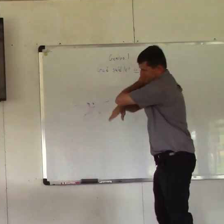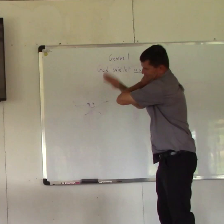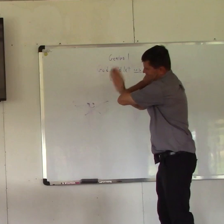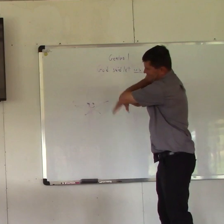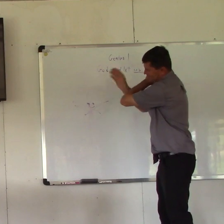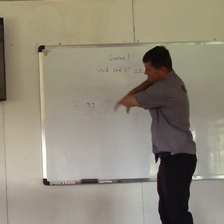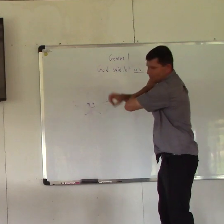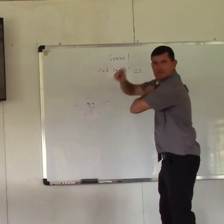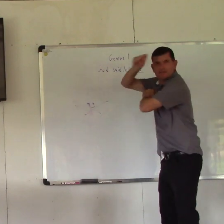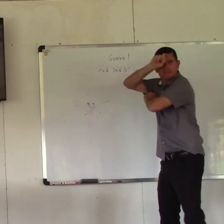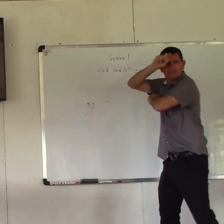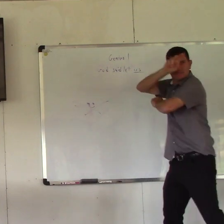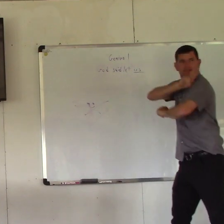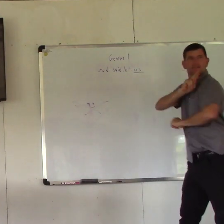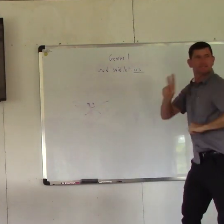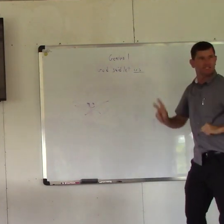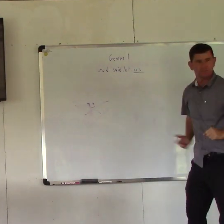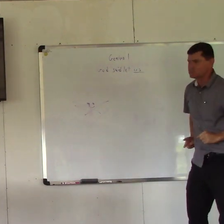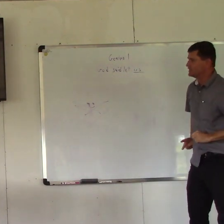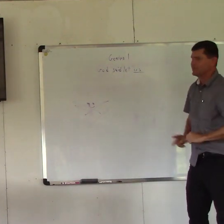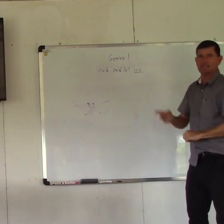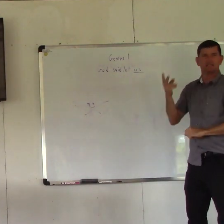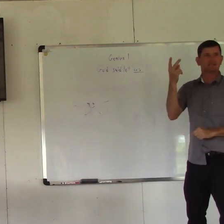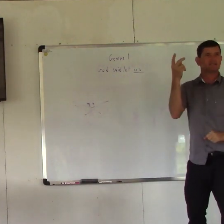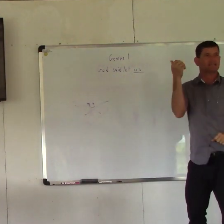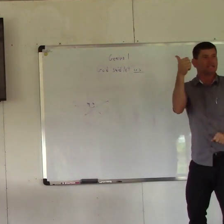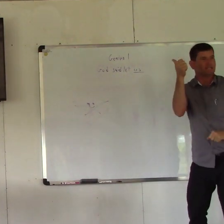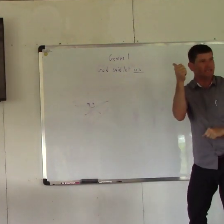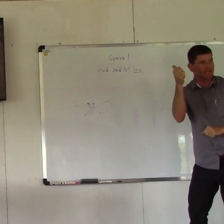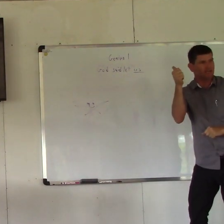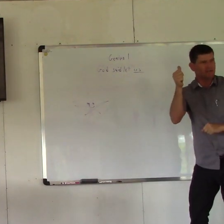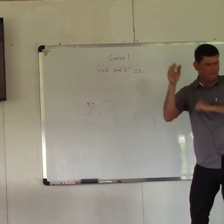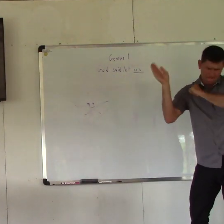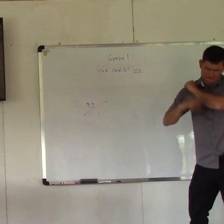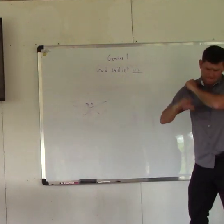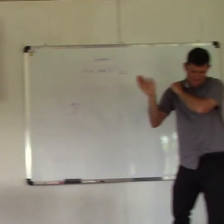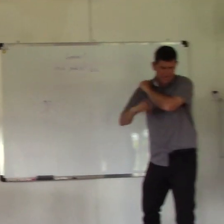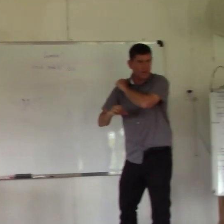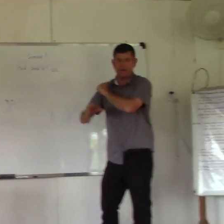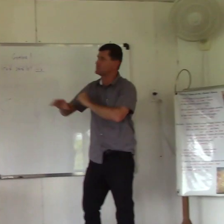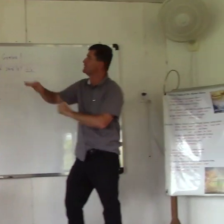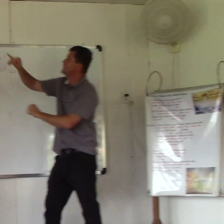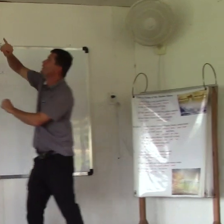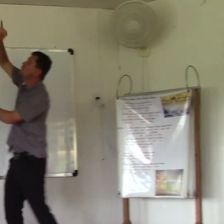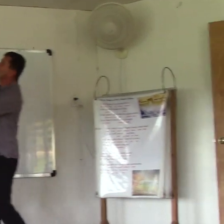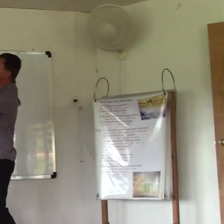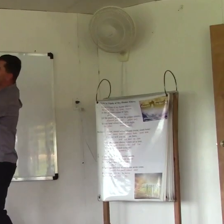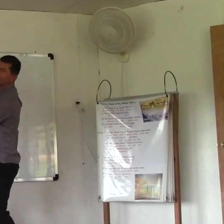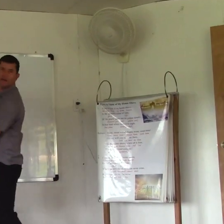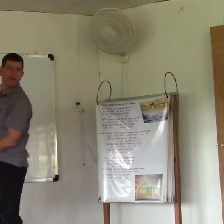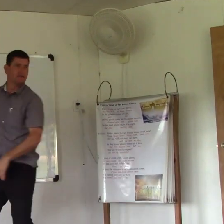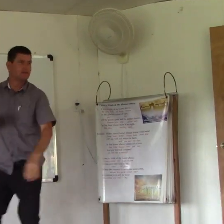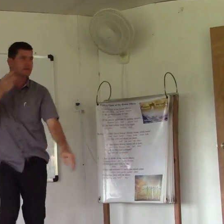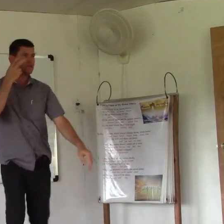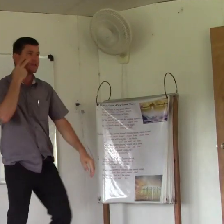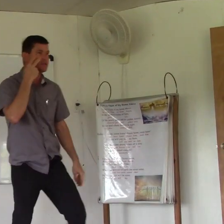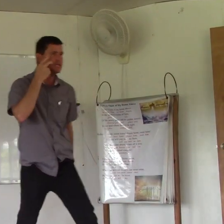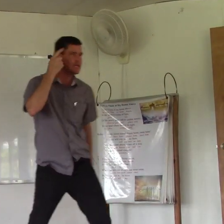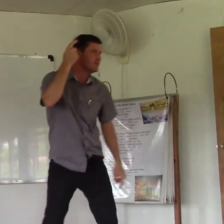punished the Egyptian king. 10, punish, draw. Can you see in